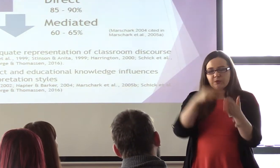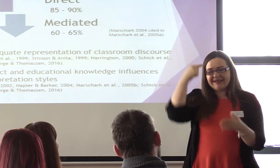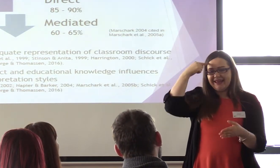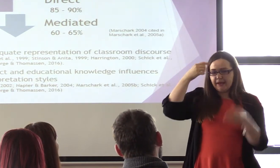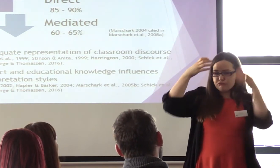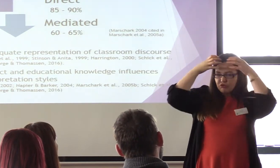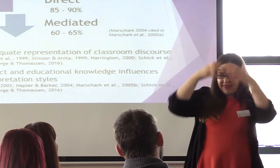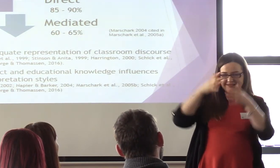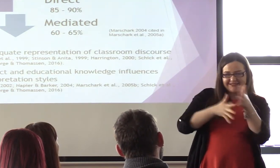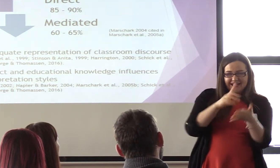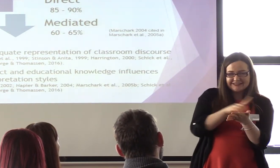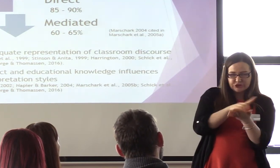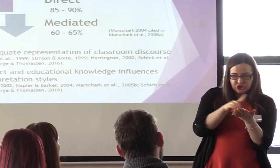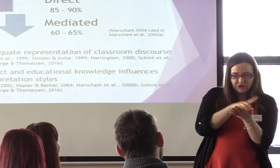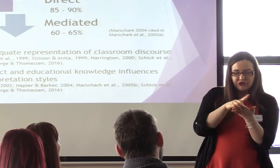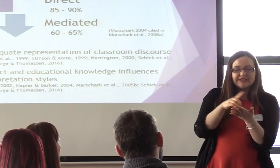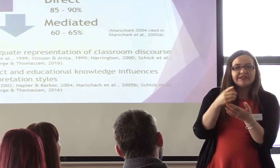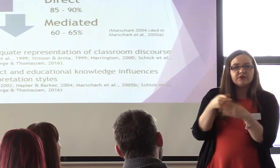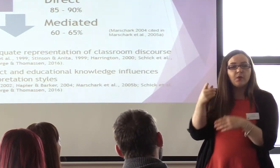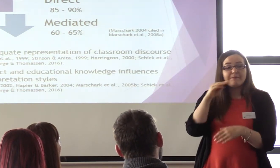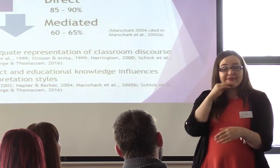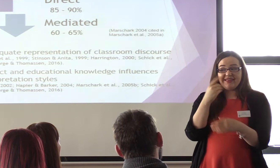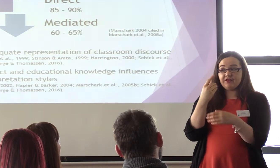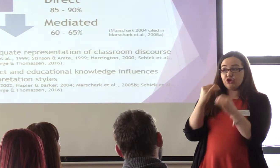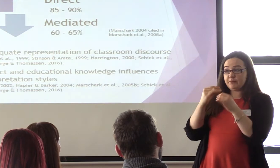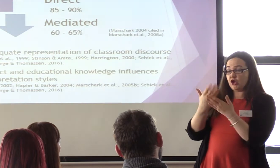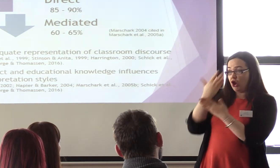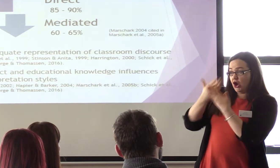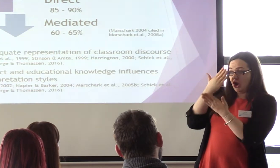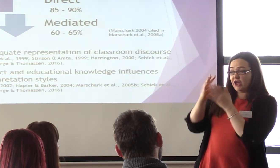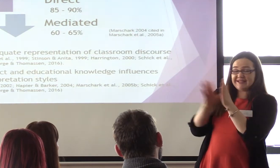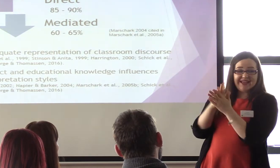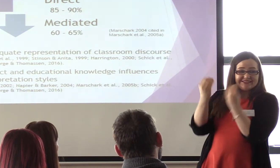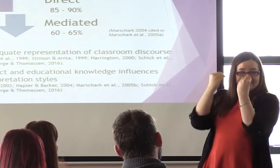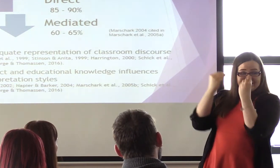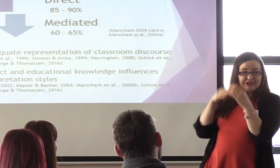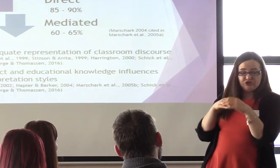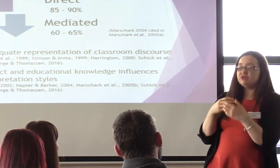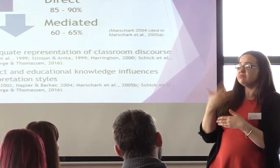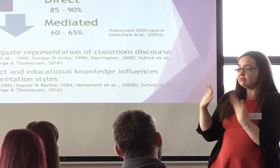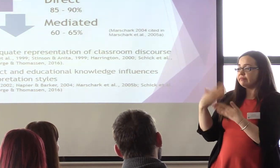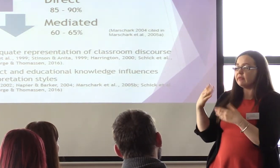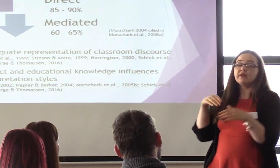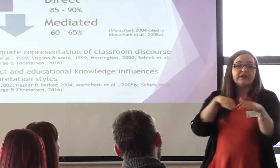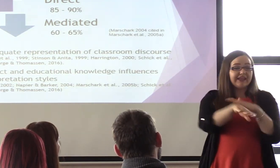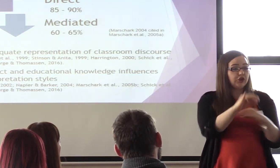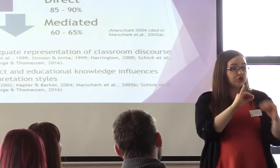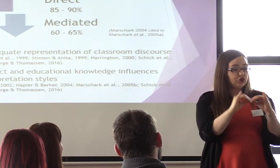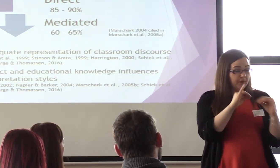For example, if you talk about an interpreter and I suppose in their brain they have a certain dictionary for sign